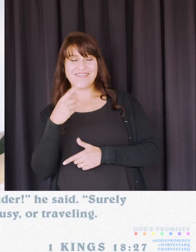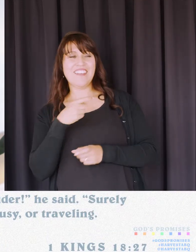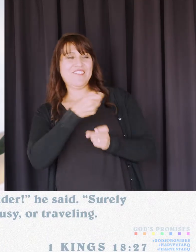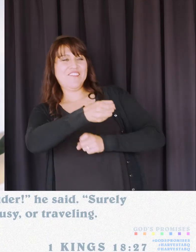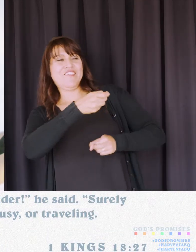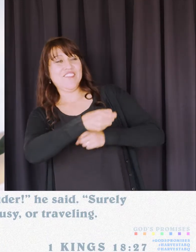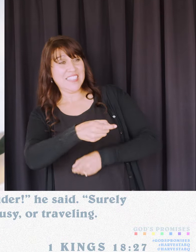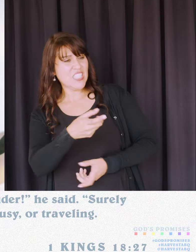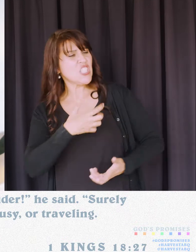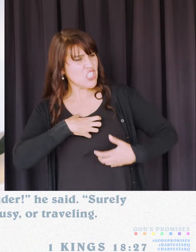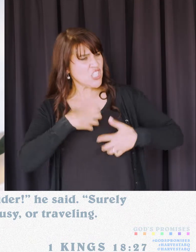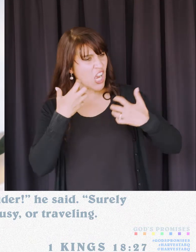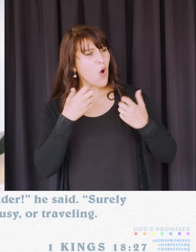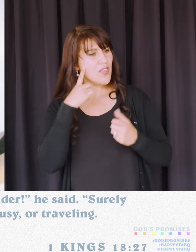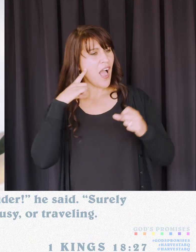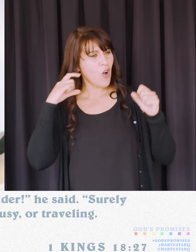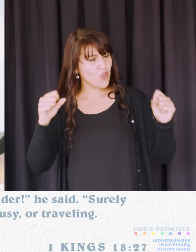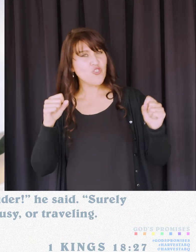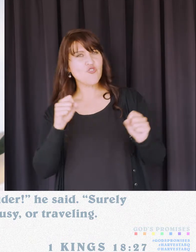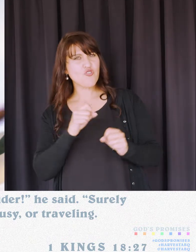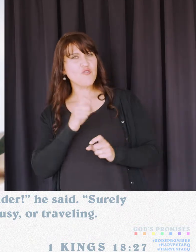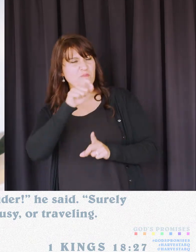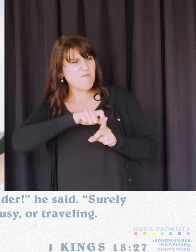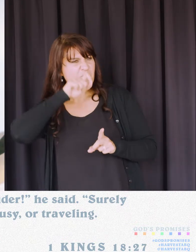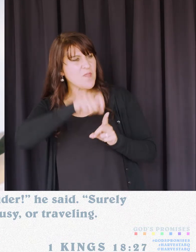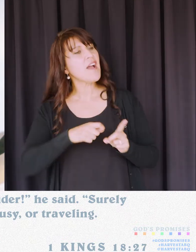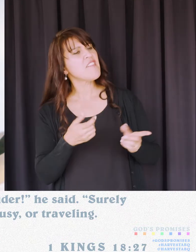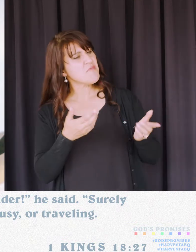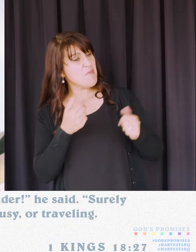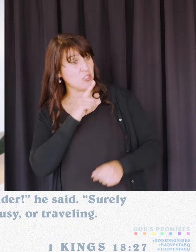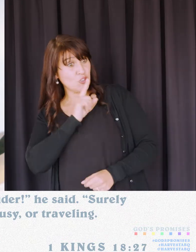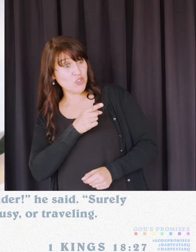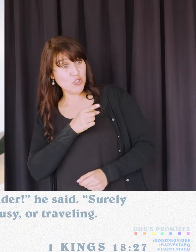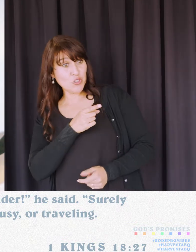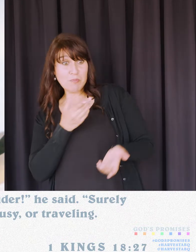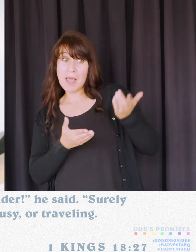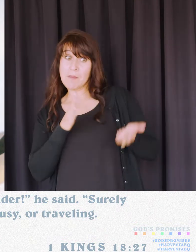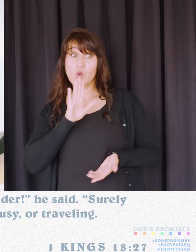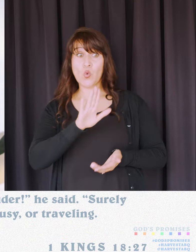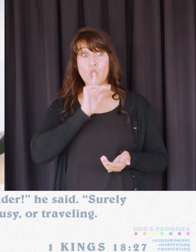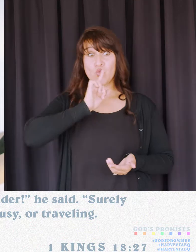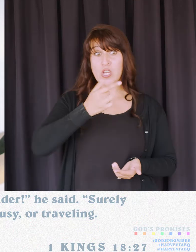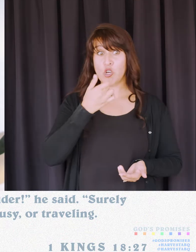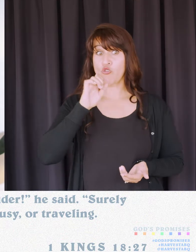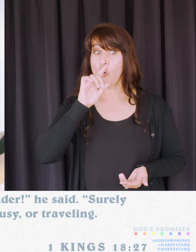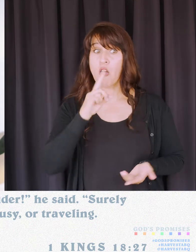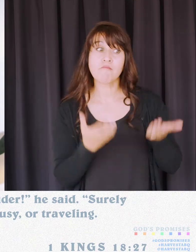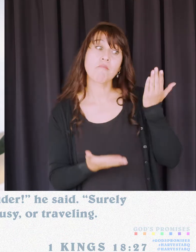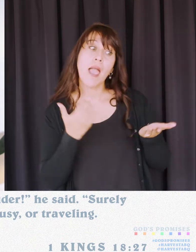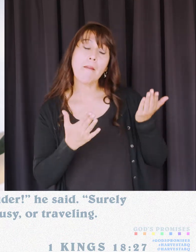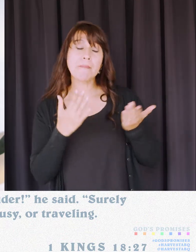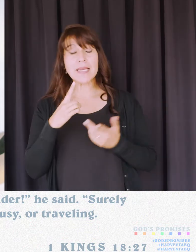says, shout louder. He's taunting them. He says, surely he's a God. Perhaps he's in deep thought, or maybe